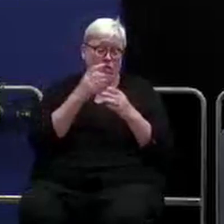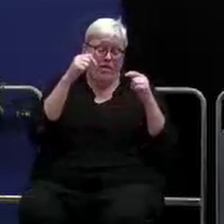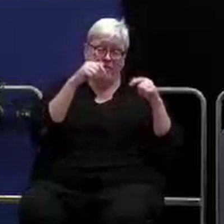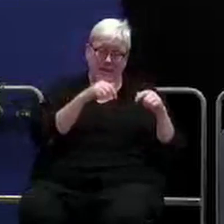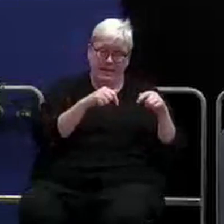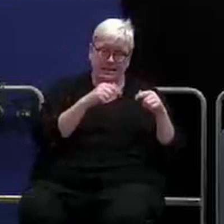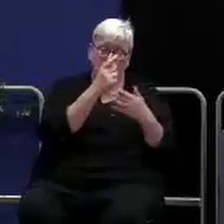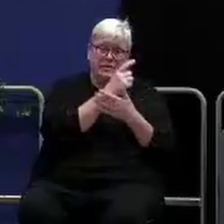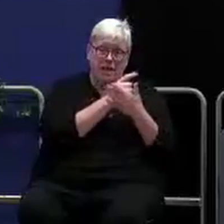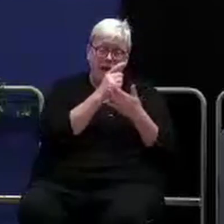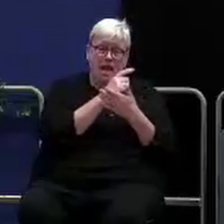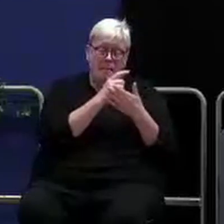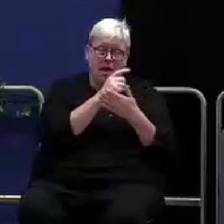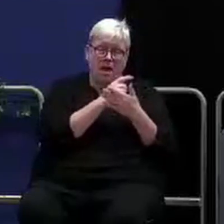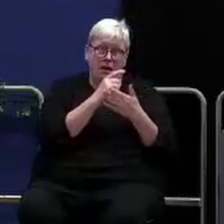was about